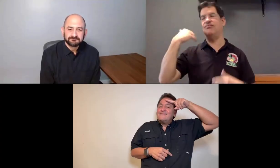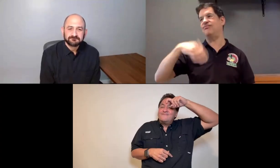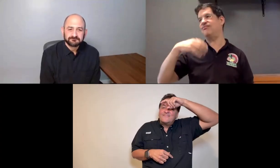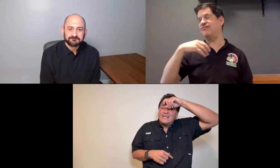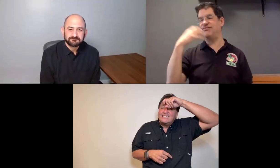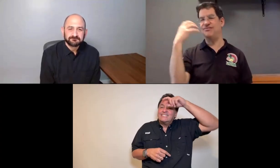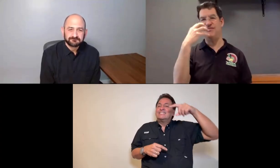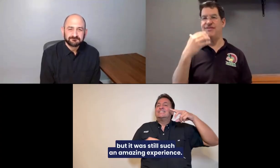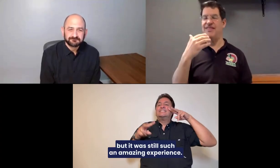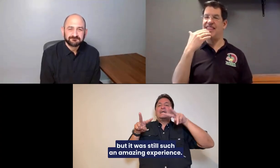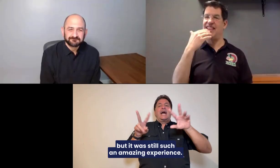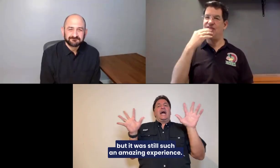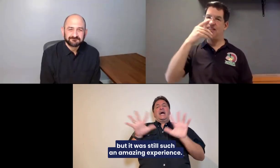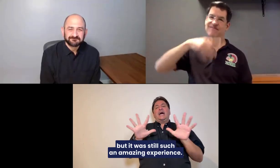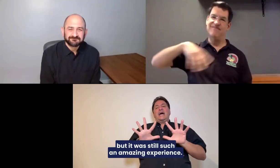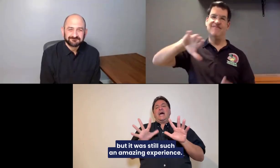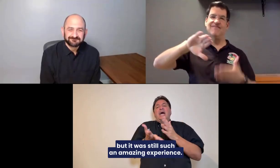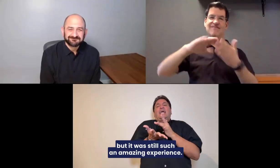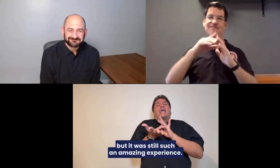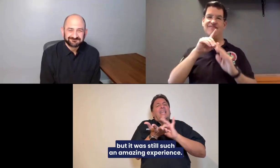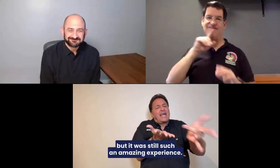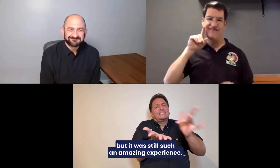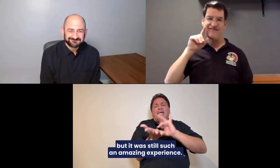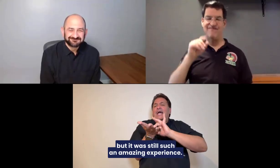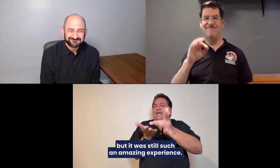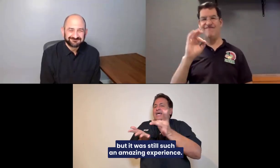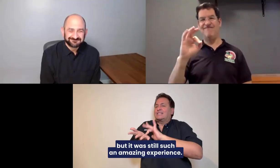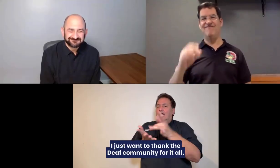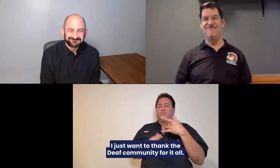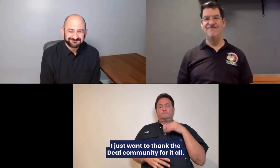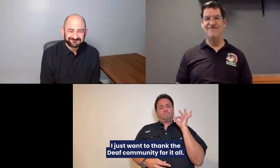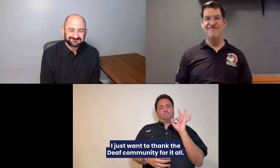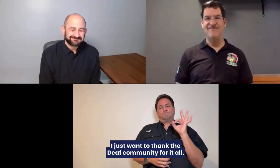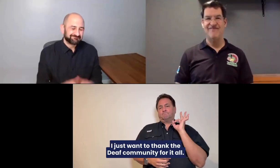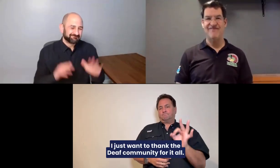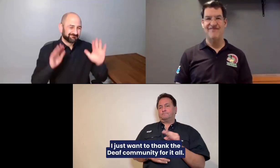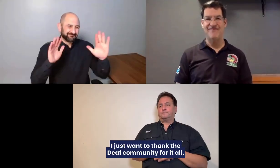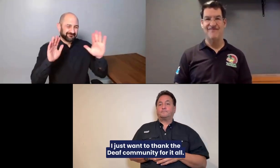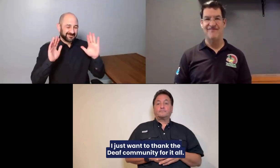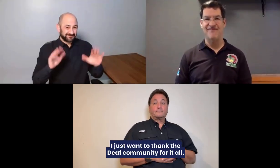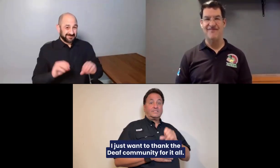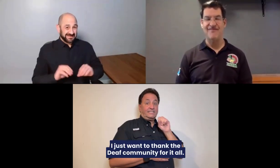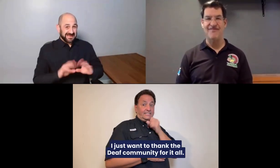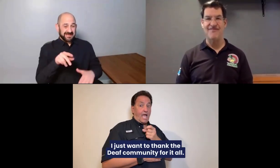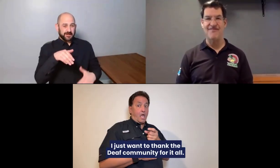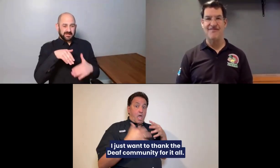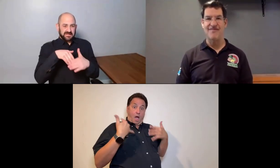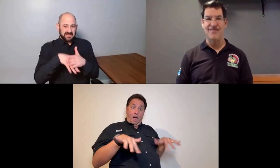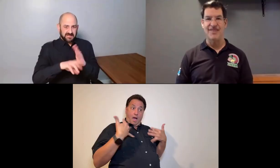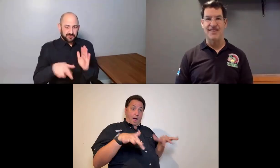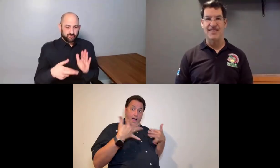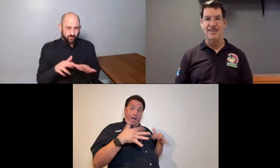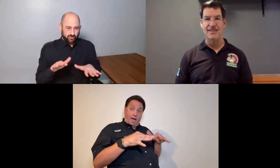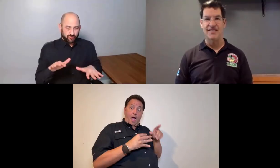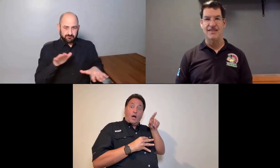parts. But it was still such an amazing experience. I just want to thank the deaf community for it all.